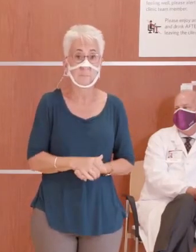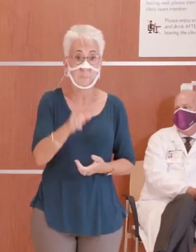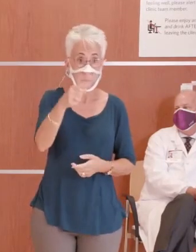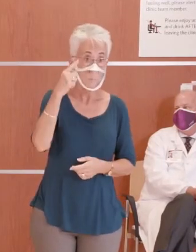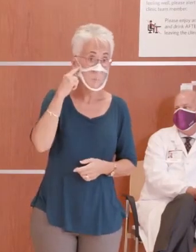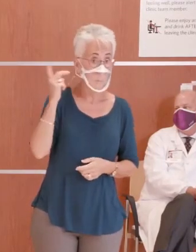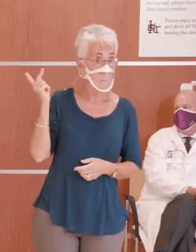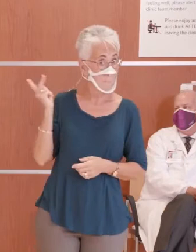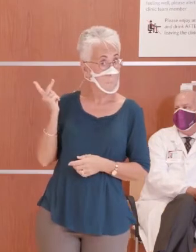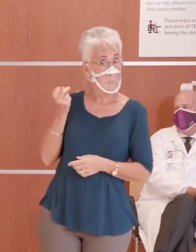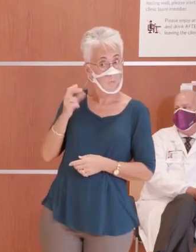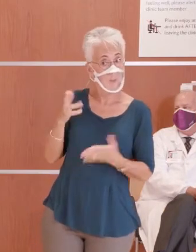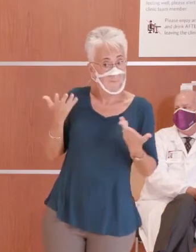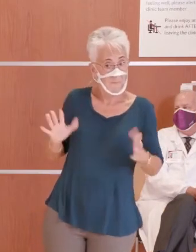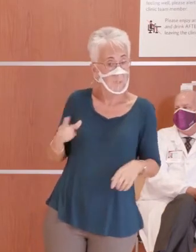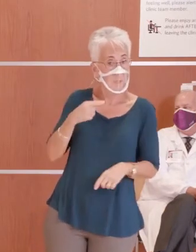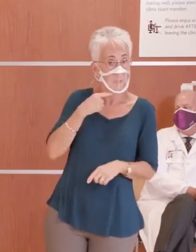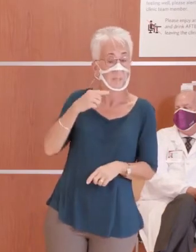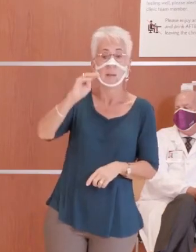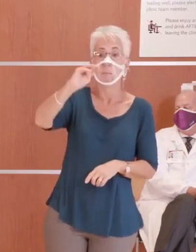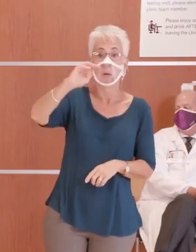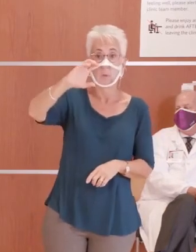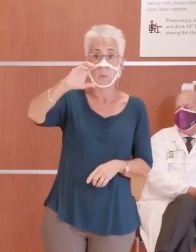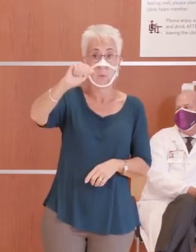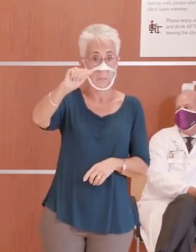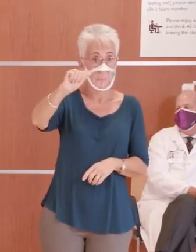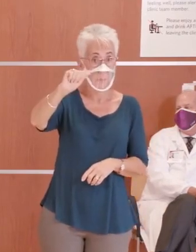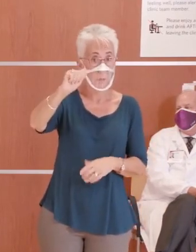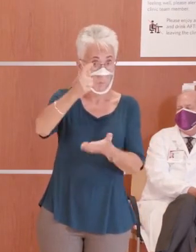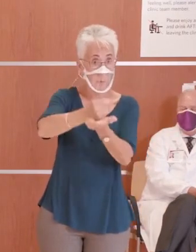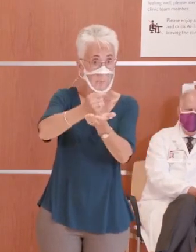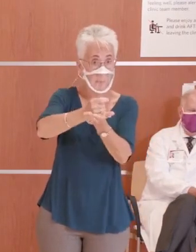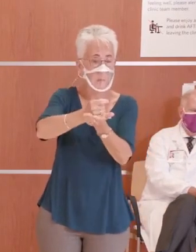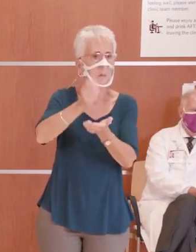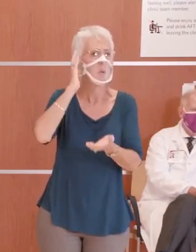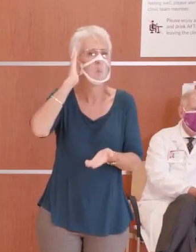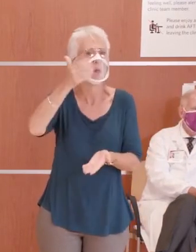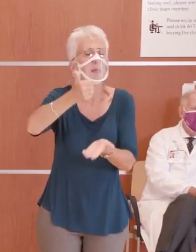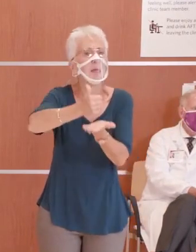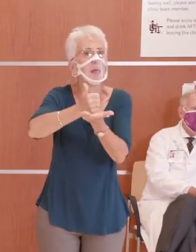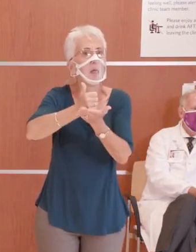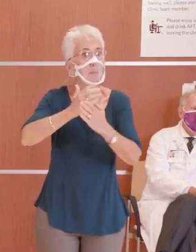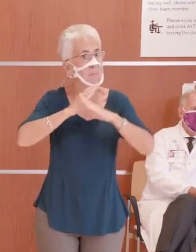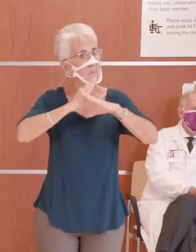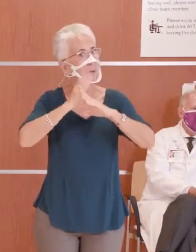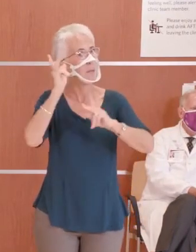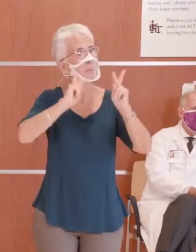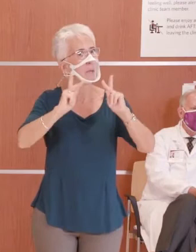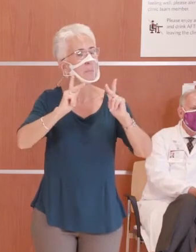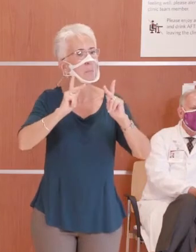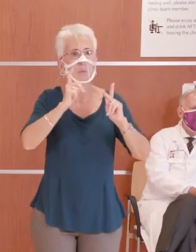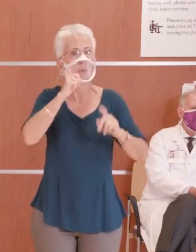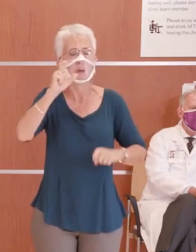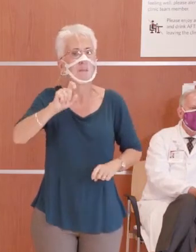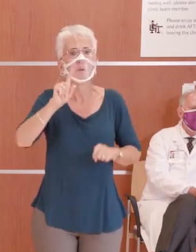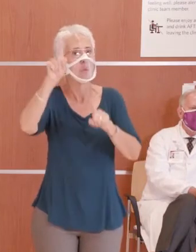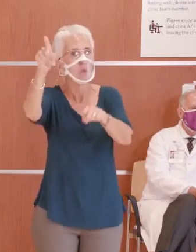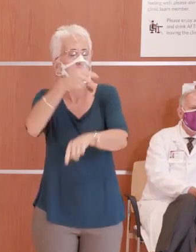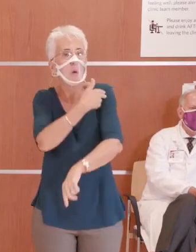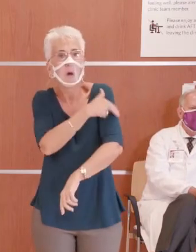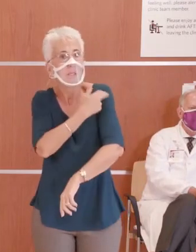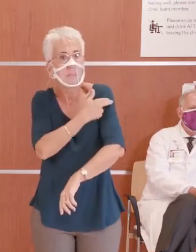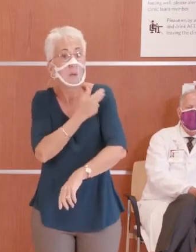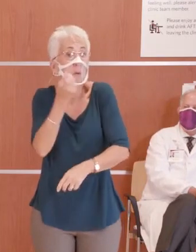the monoclonal antibody treatments that are being used can help prevent patients from being hospitalized and dying